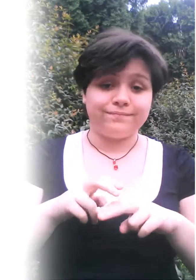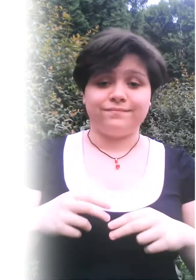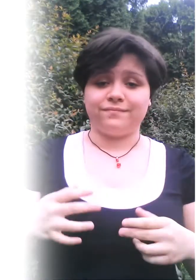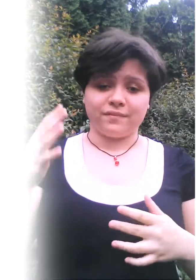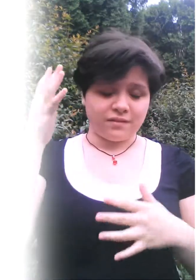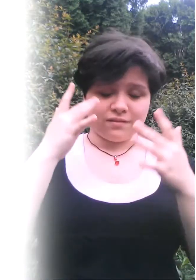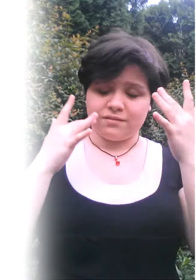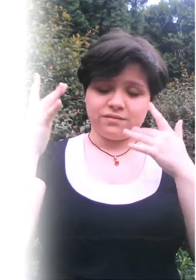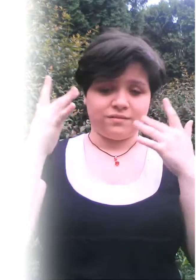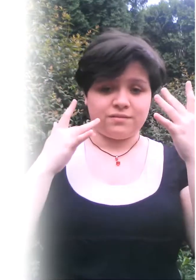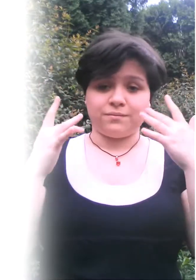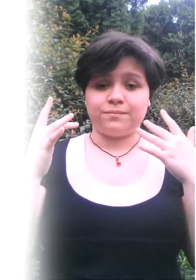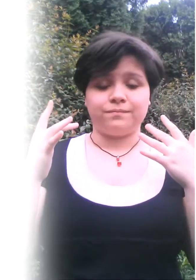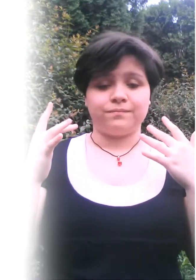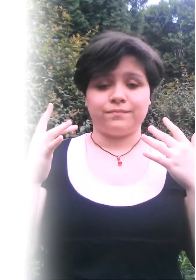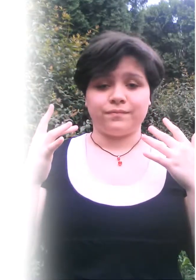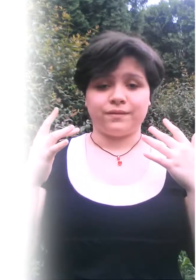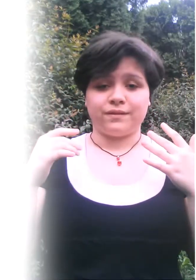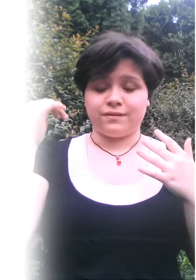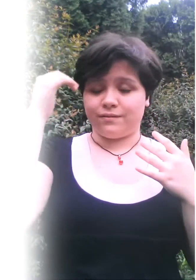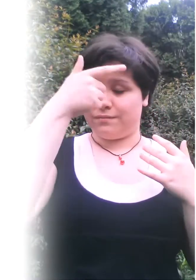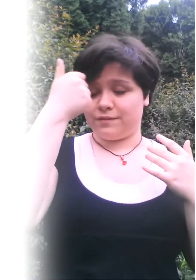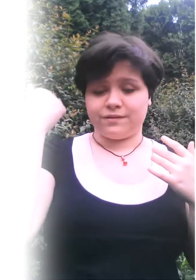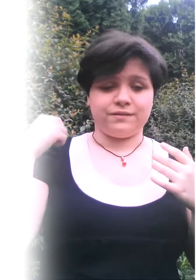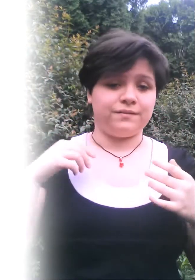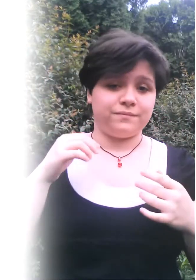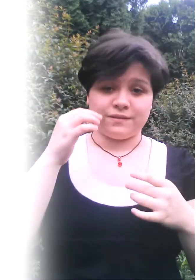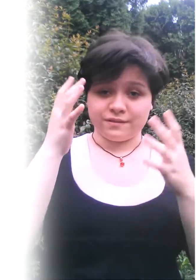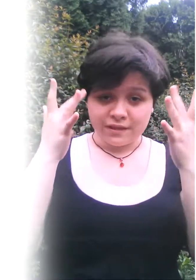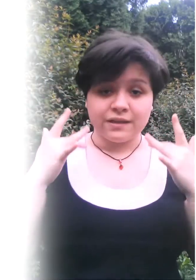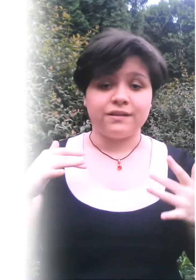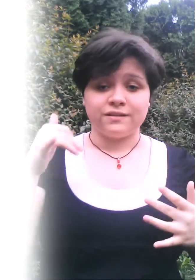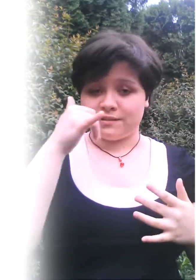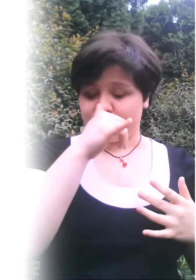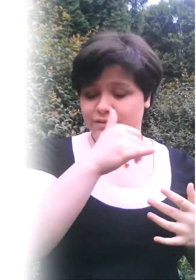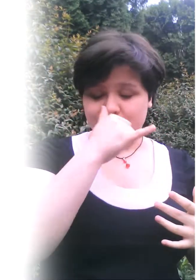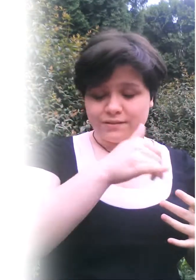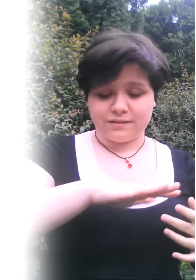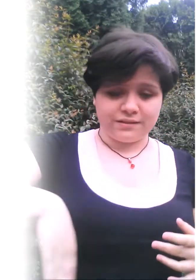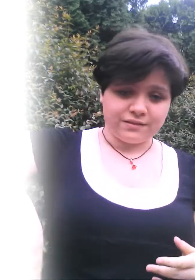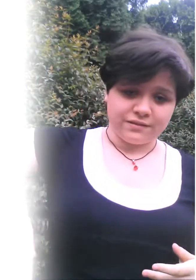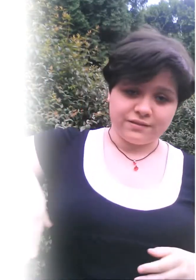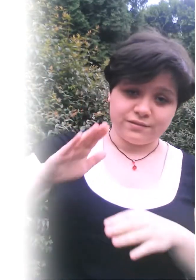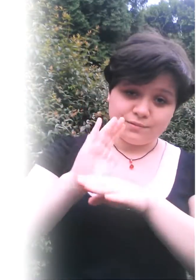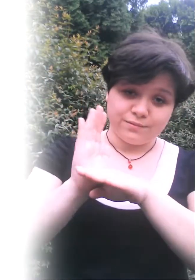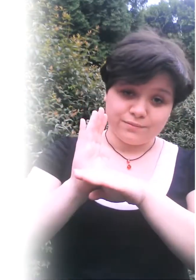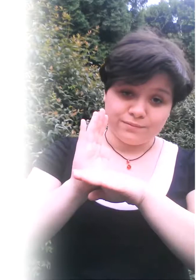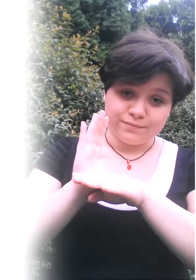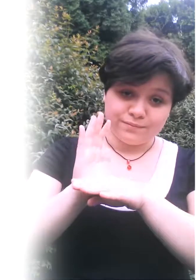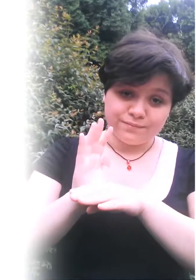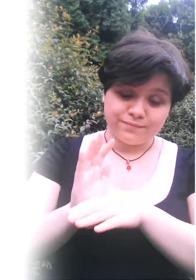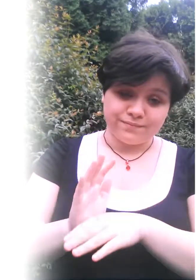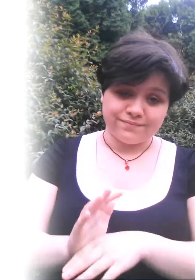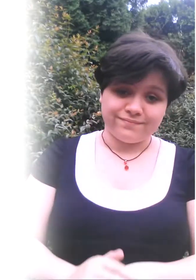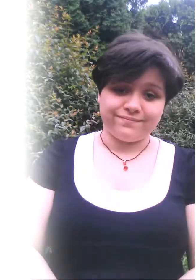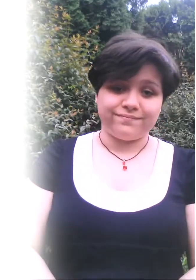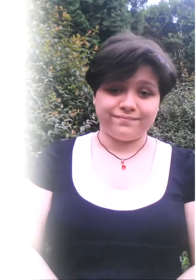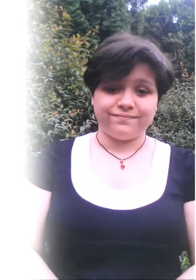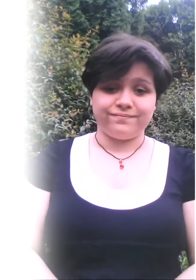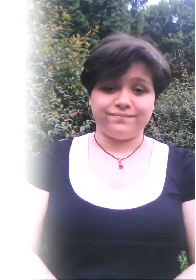that she'd been sitting there and crying over some sad and silly late, late show.